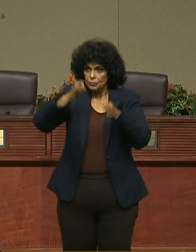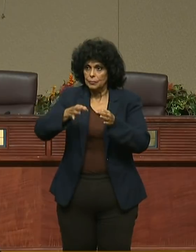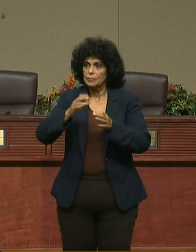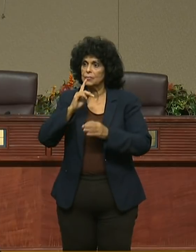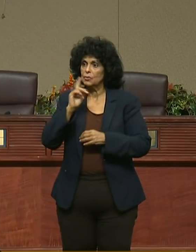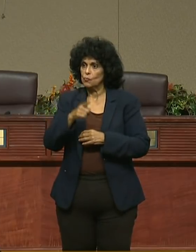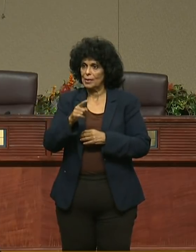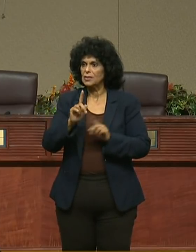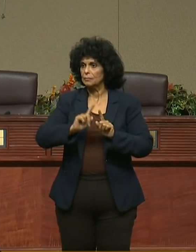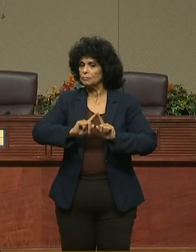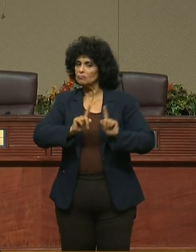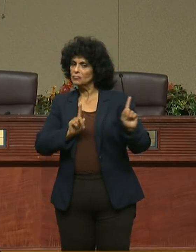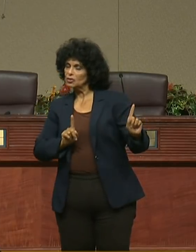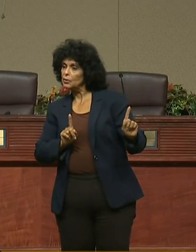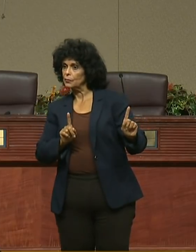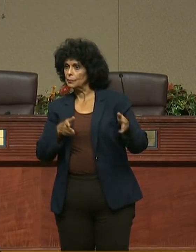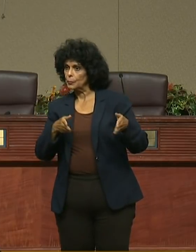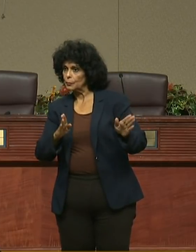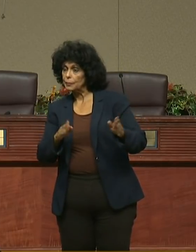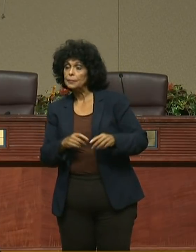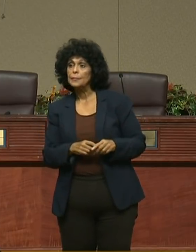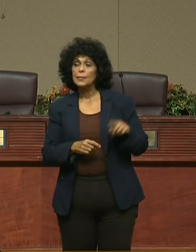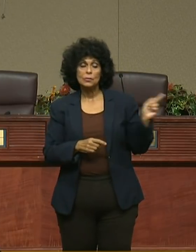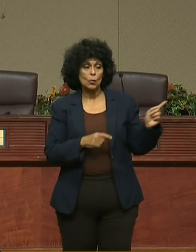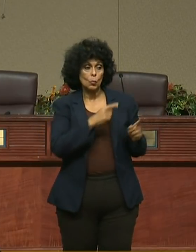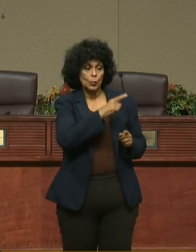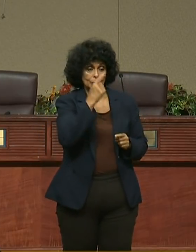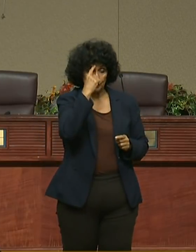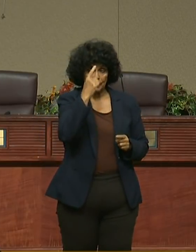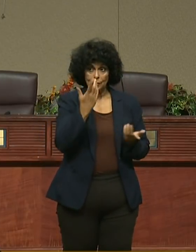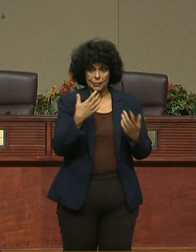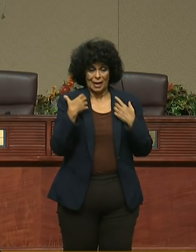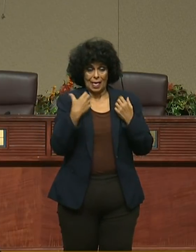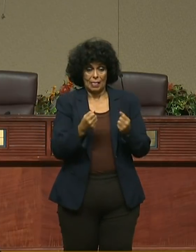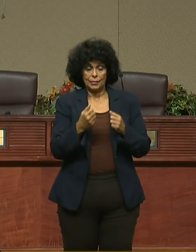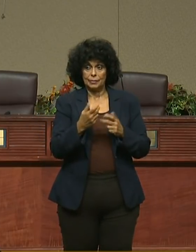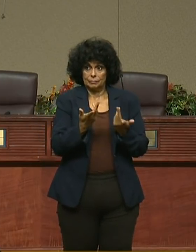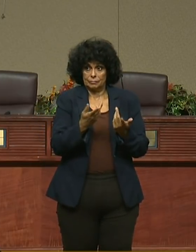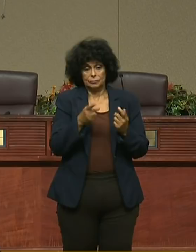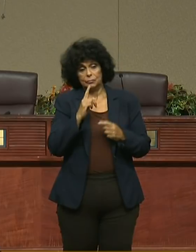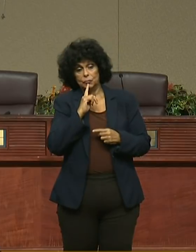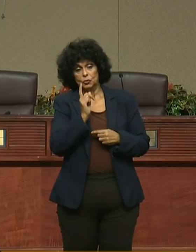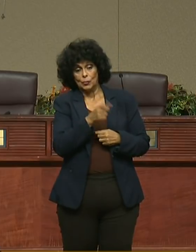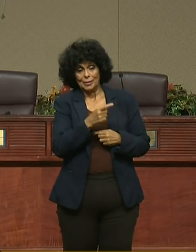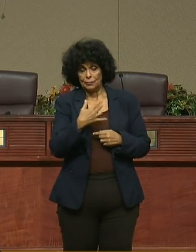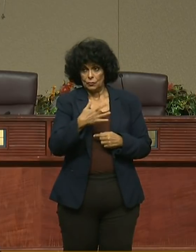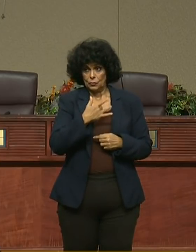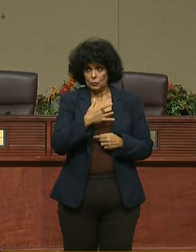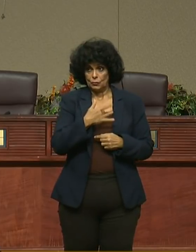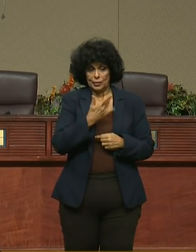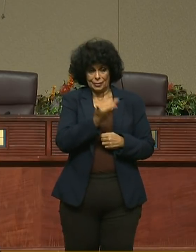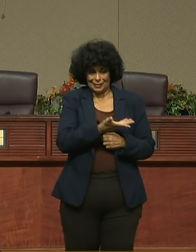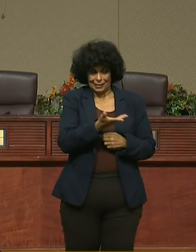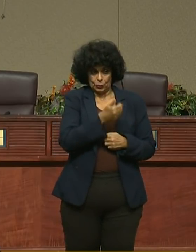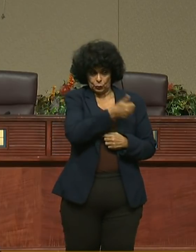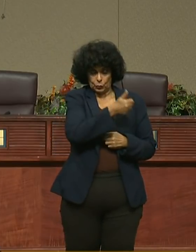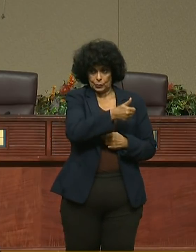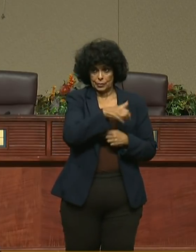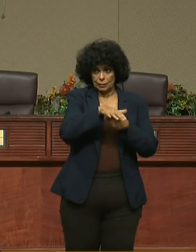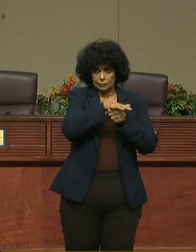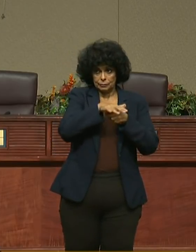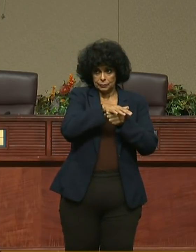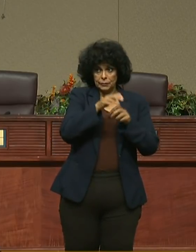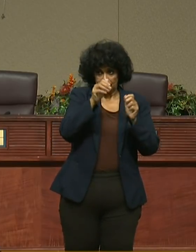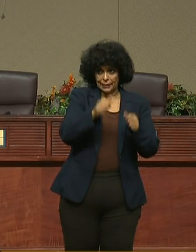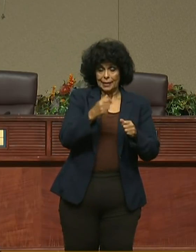your interpretation of who can make a local health directive? Can you, as Orange County Mayor, issue a local health directive that would